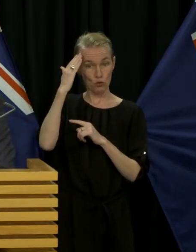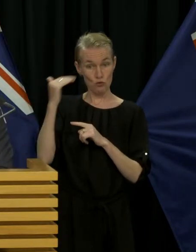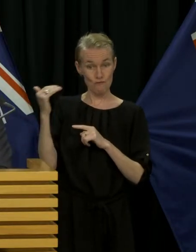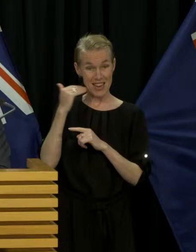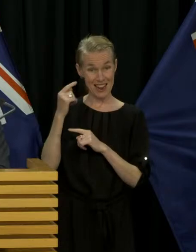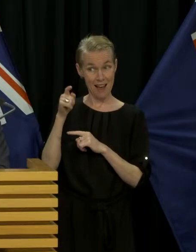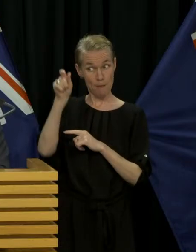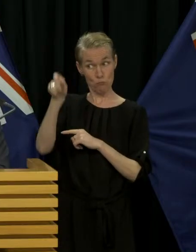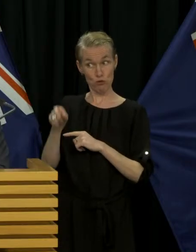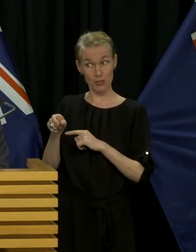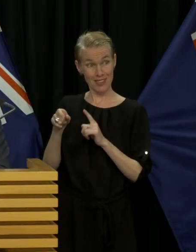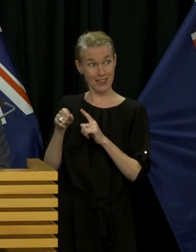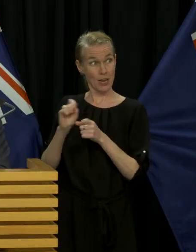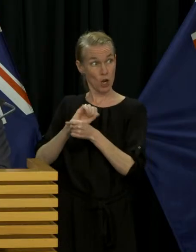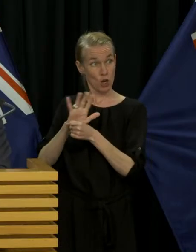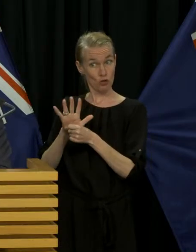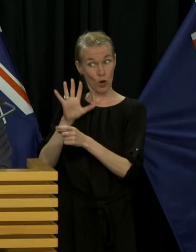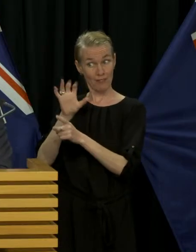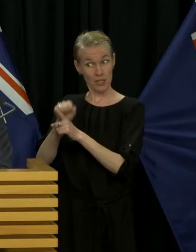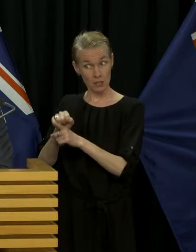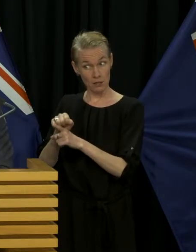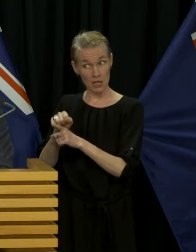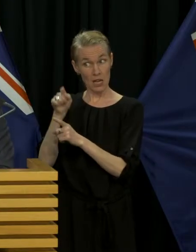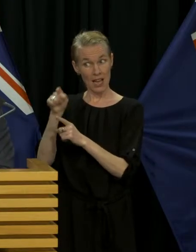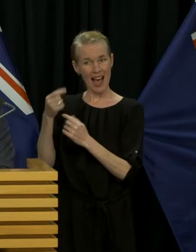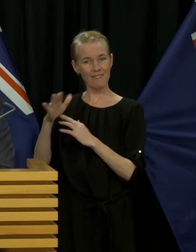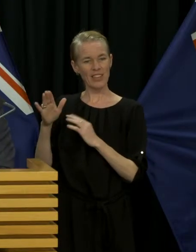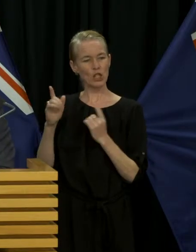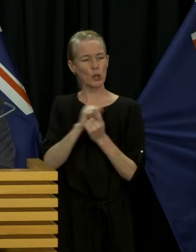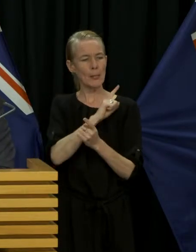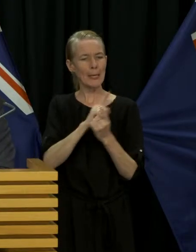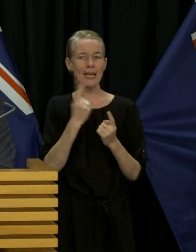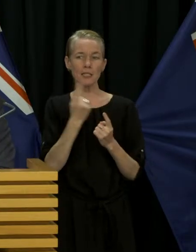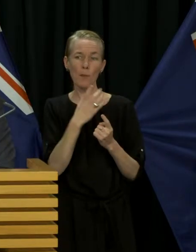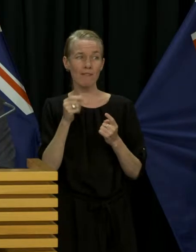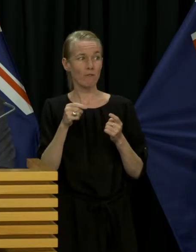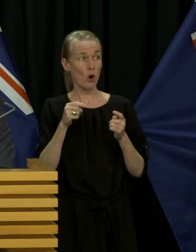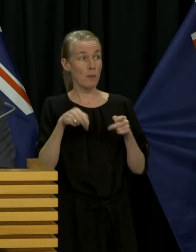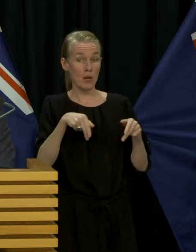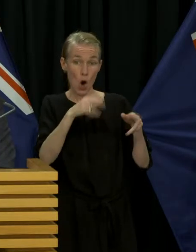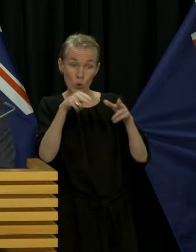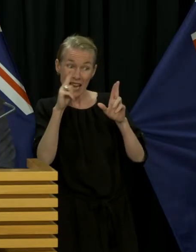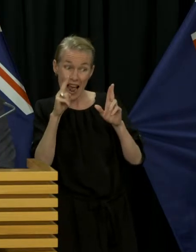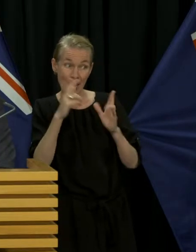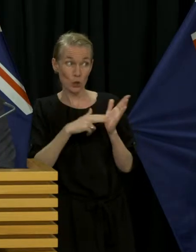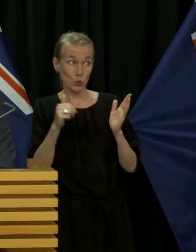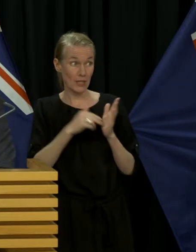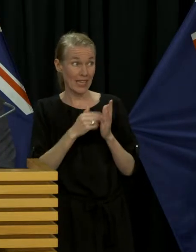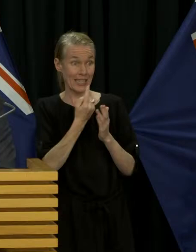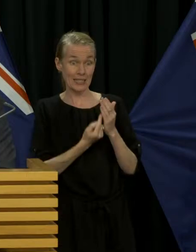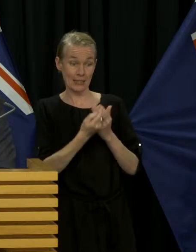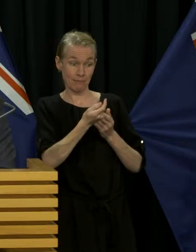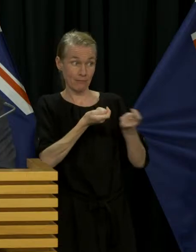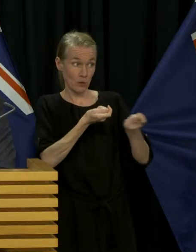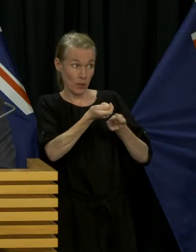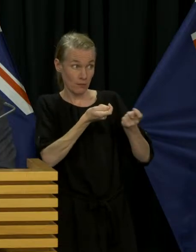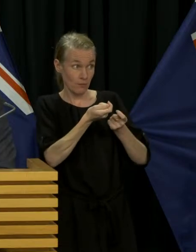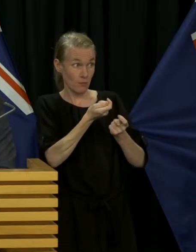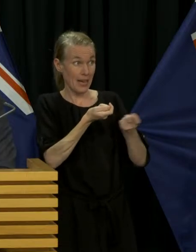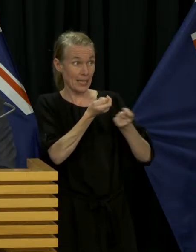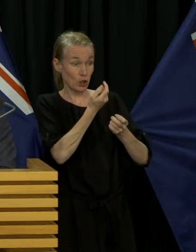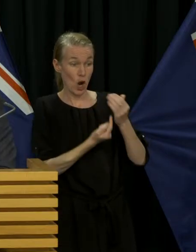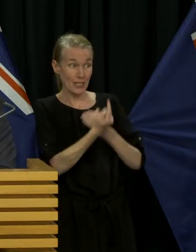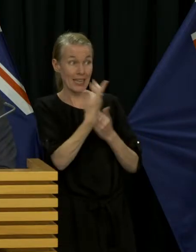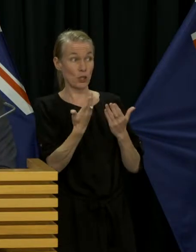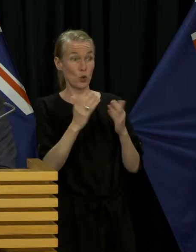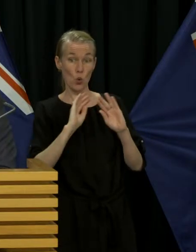don't have any information about that, and one of the things we are doing with follow-up today with the people who this person was